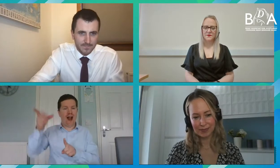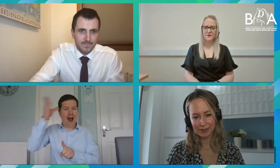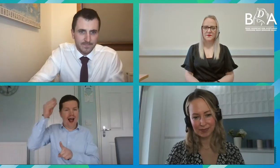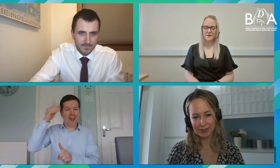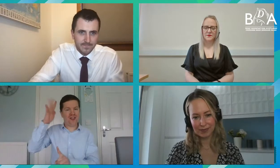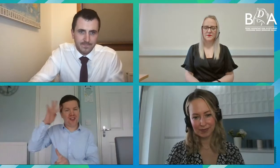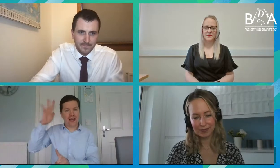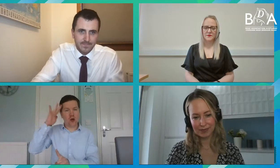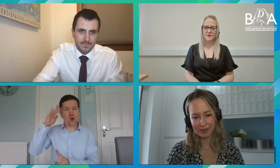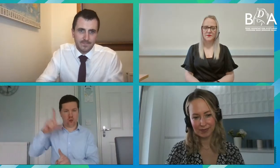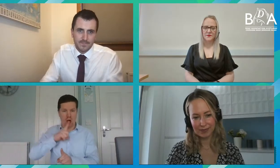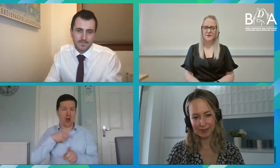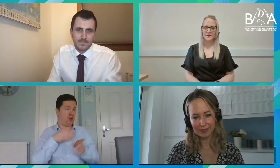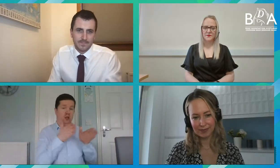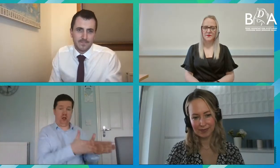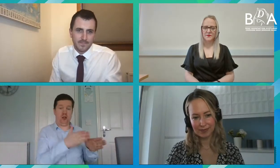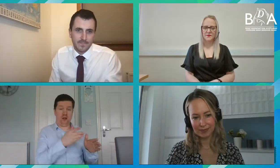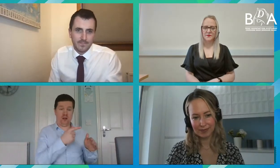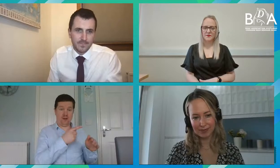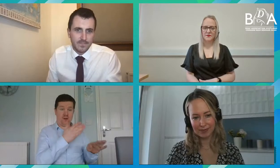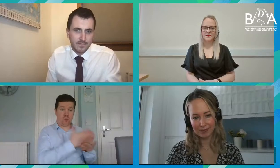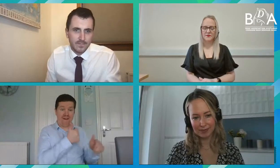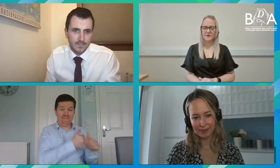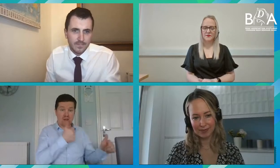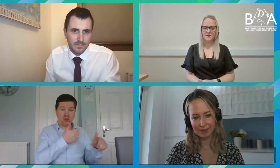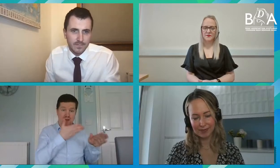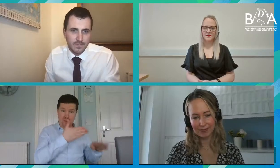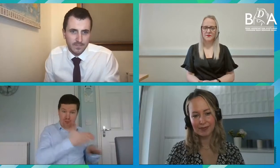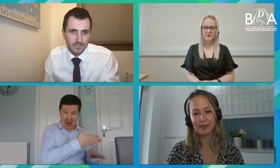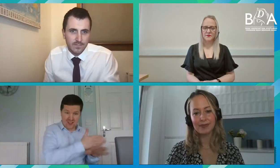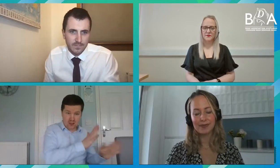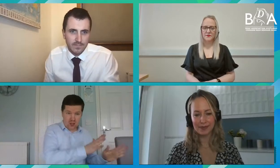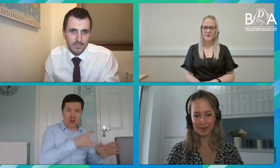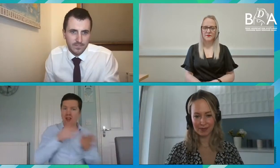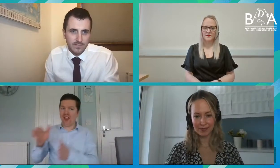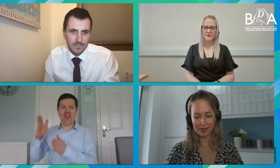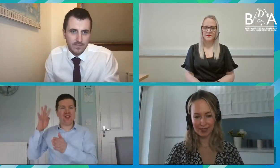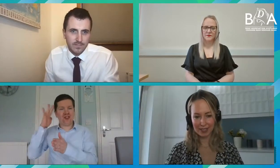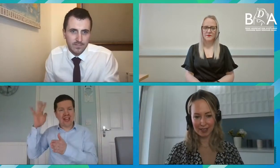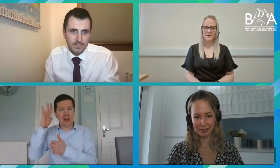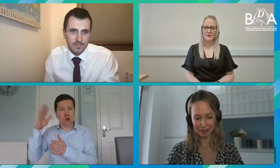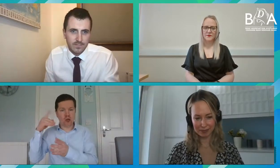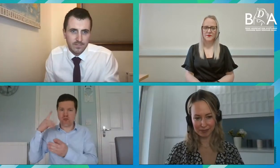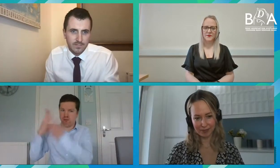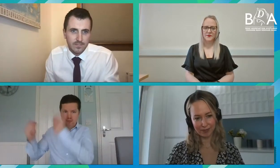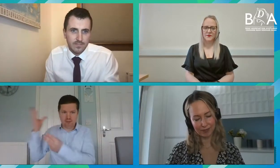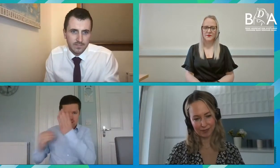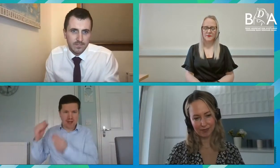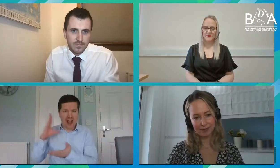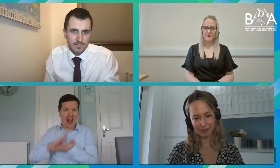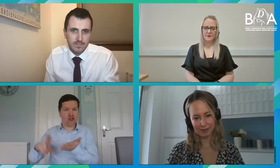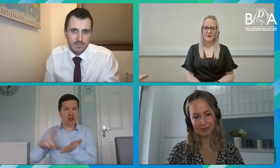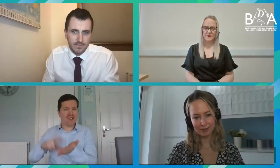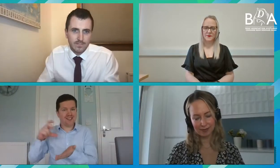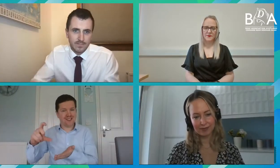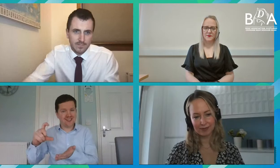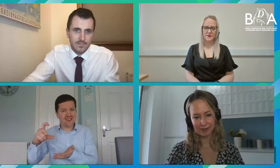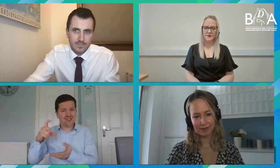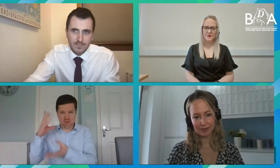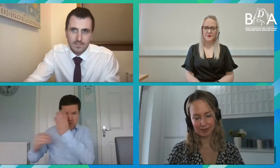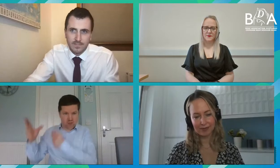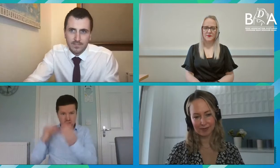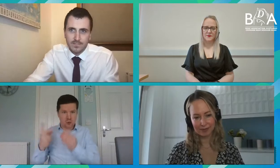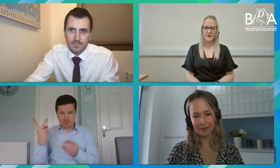Also, that meant that I had to attend part-time college. So you were working in a factory, gaining